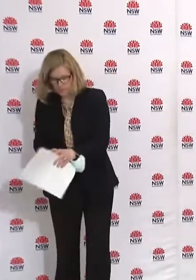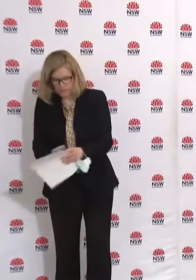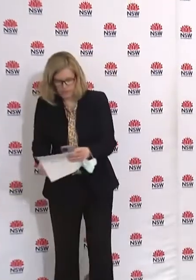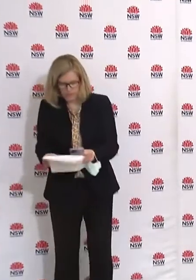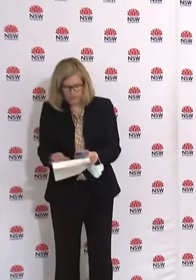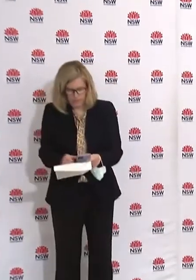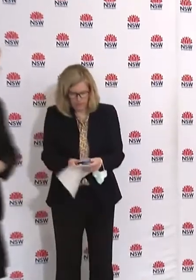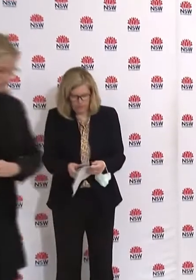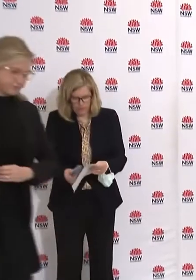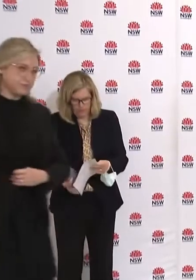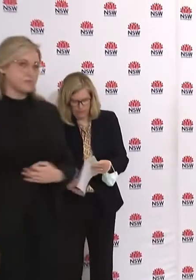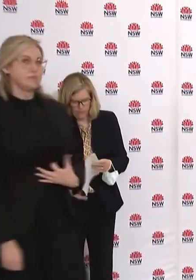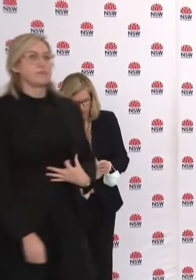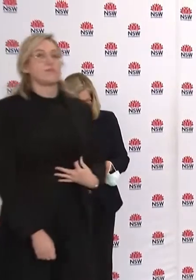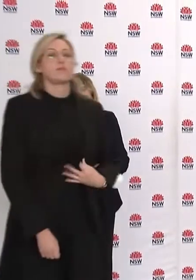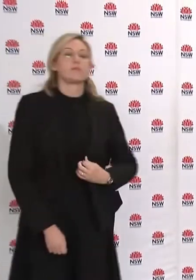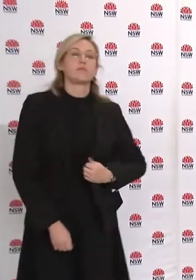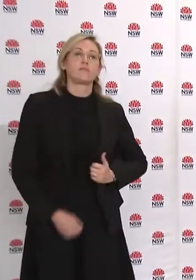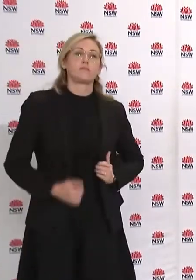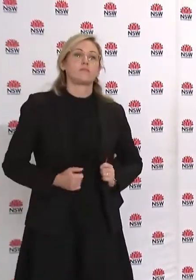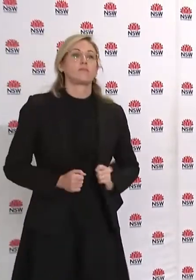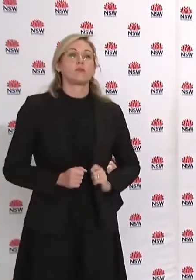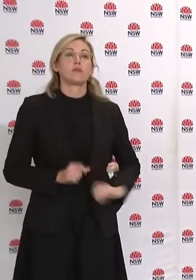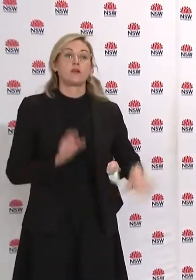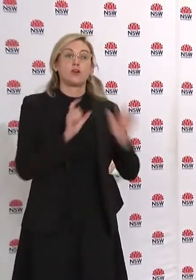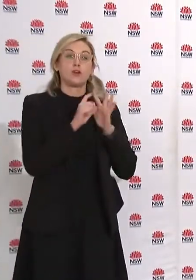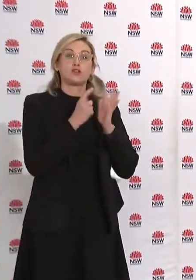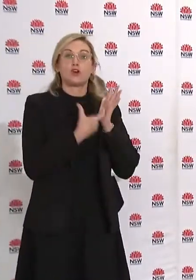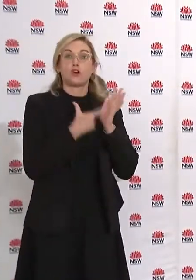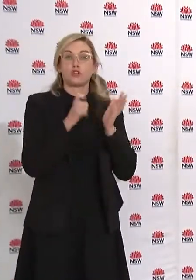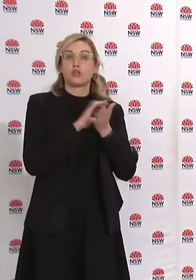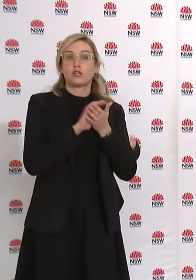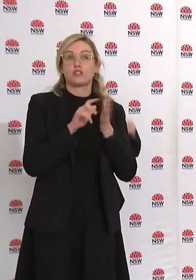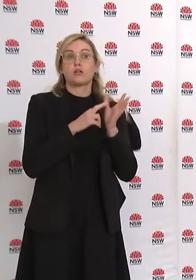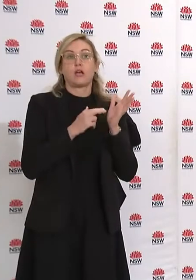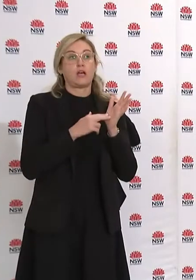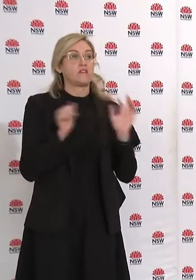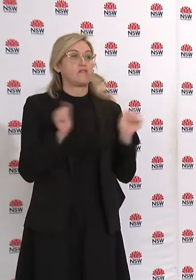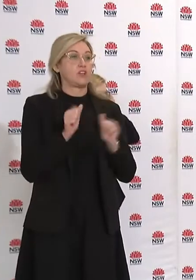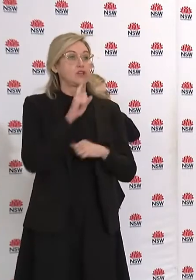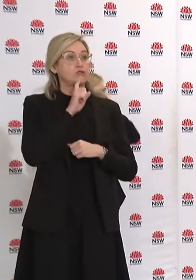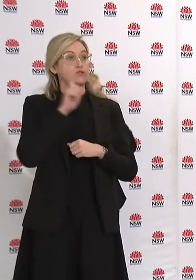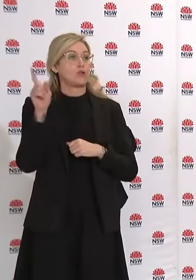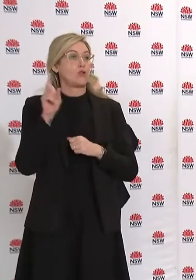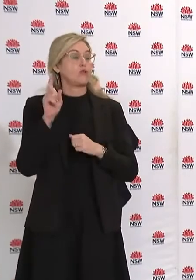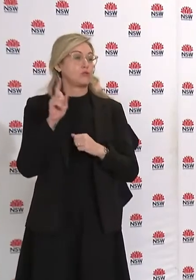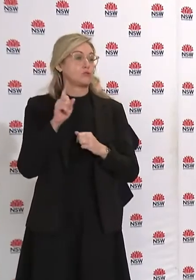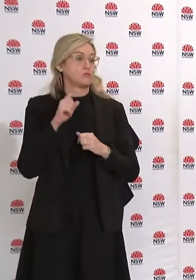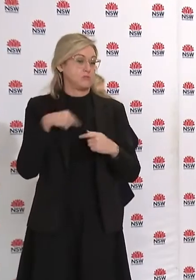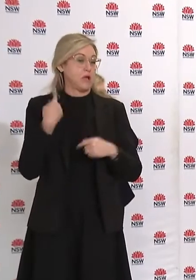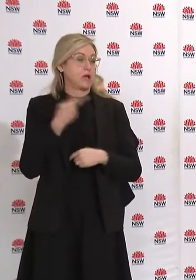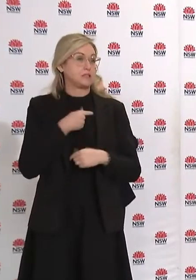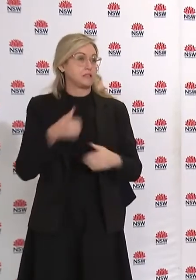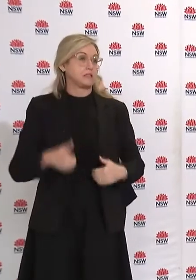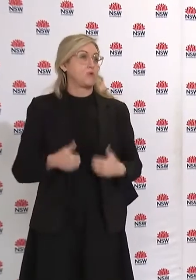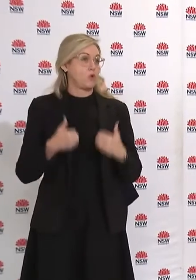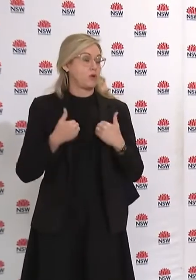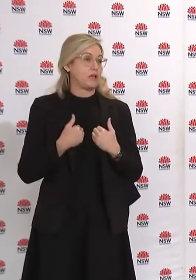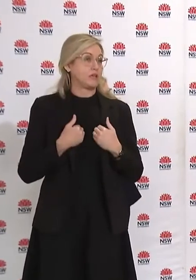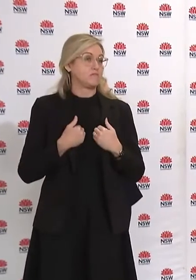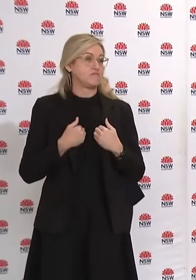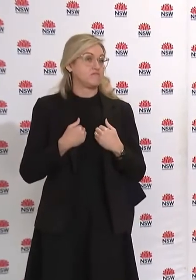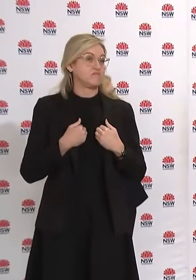As you just heard, Dr Chant has indicated to the New South Wales Government this morning that this is now, in her view, a